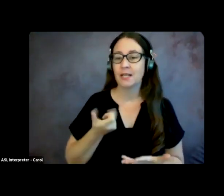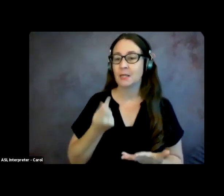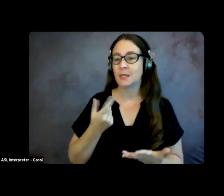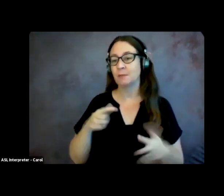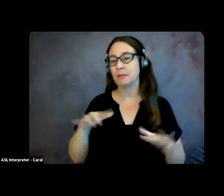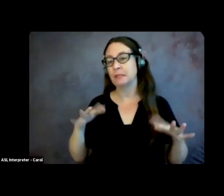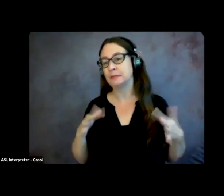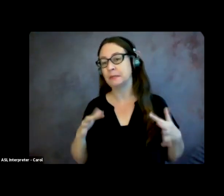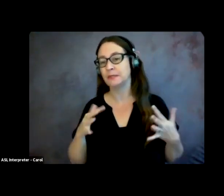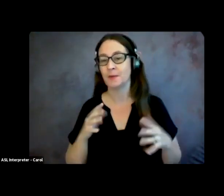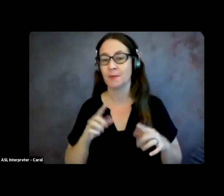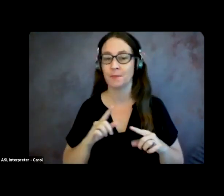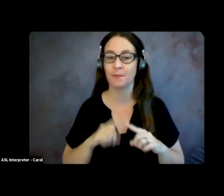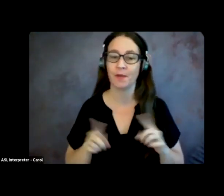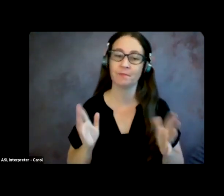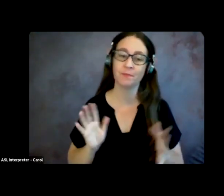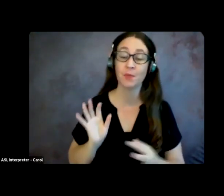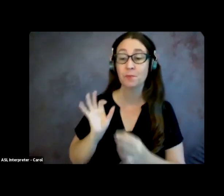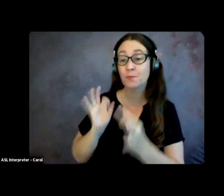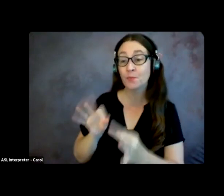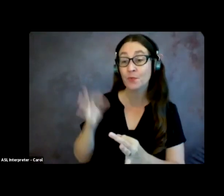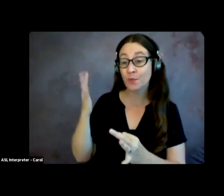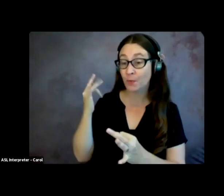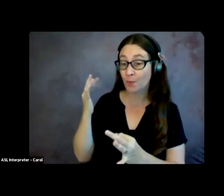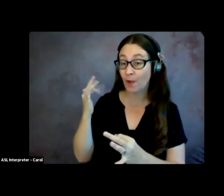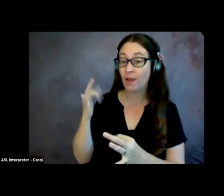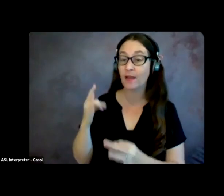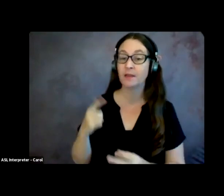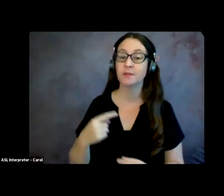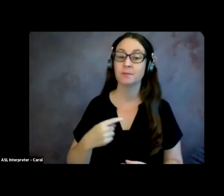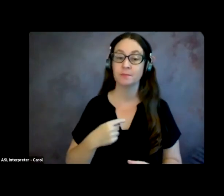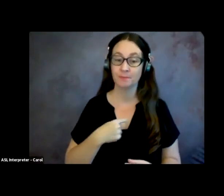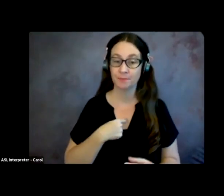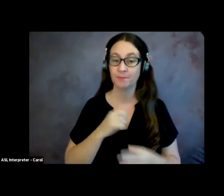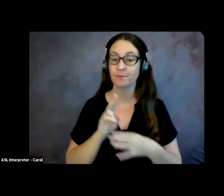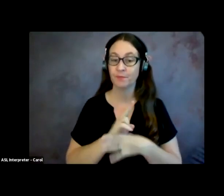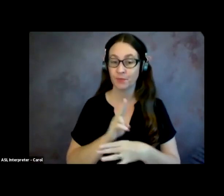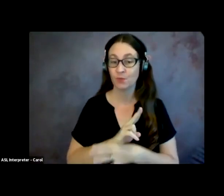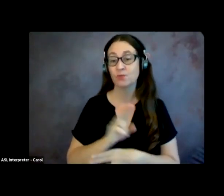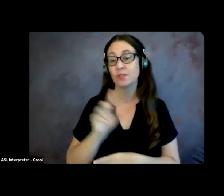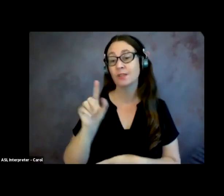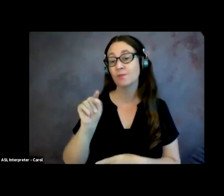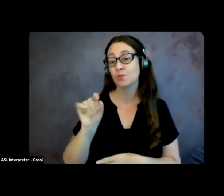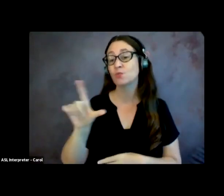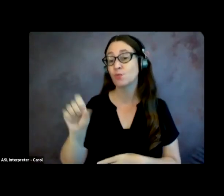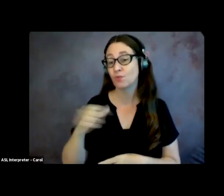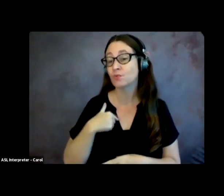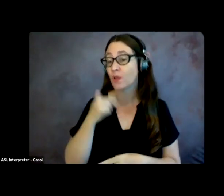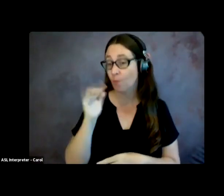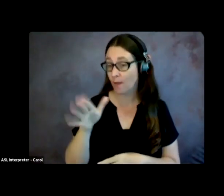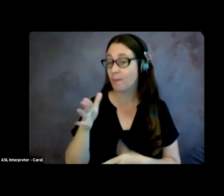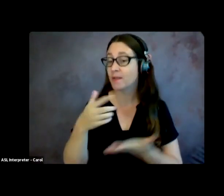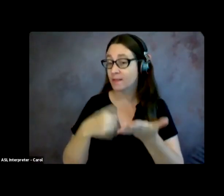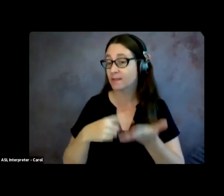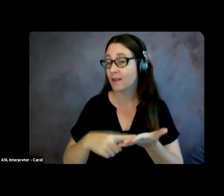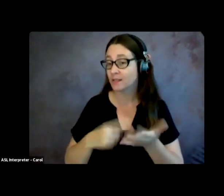but it's absolutely perfect because I actually am using the tools that I'm going to be talking to you about today.